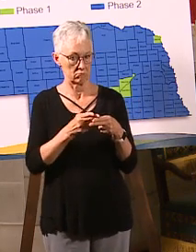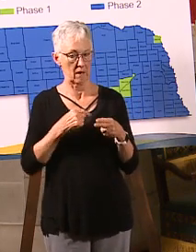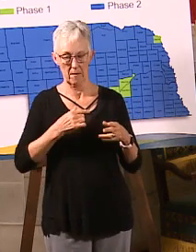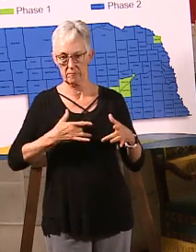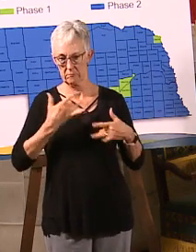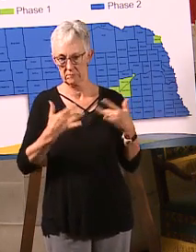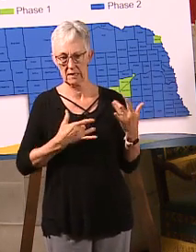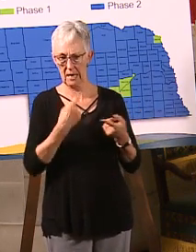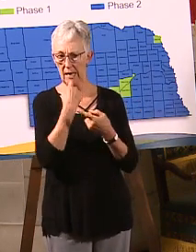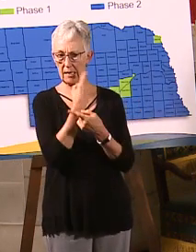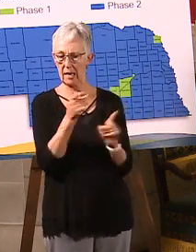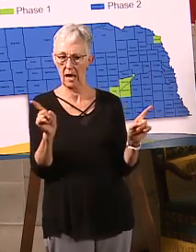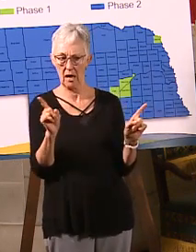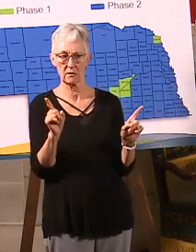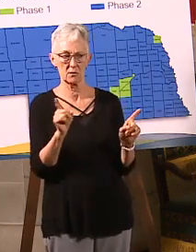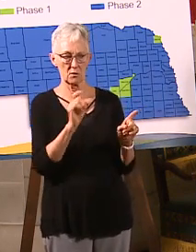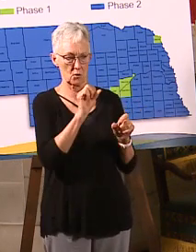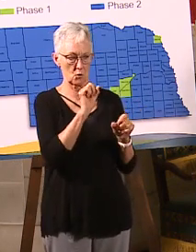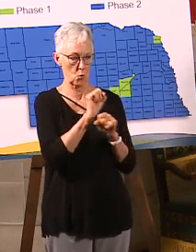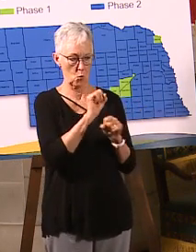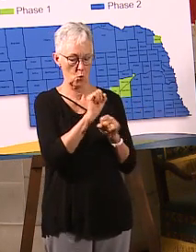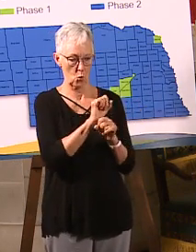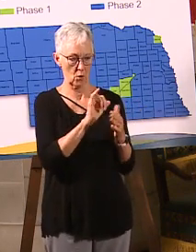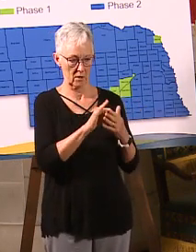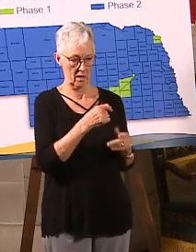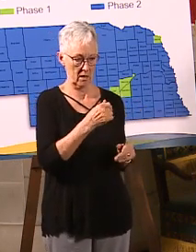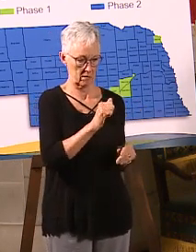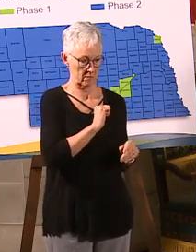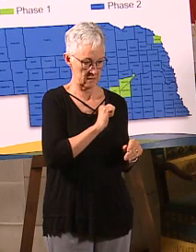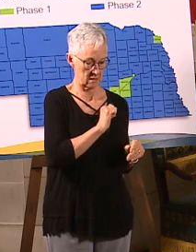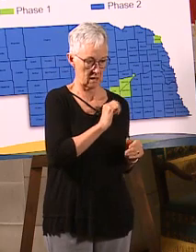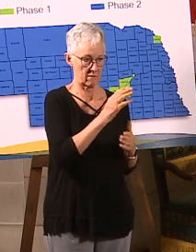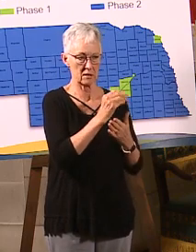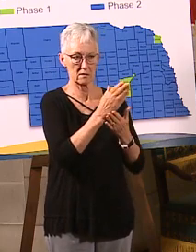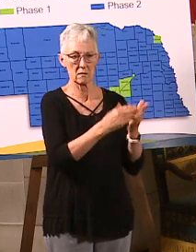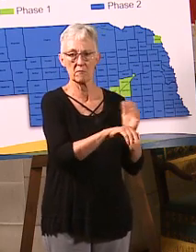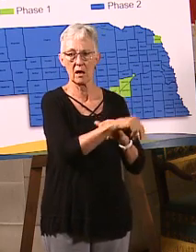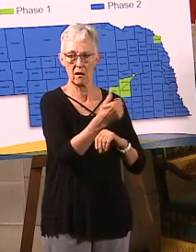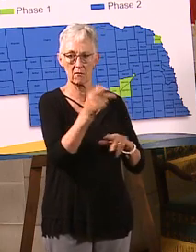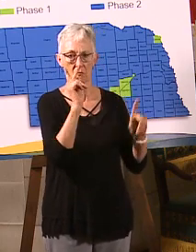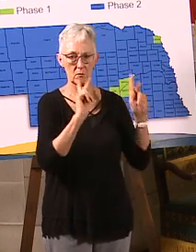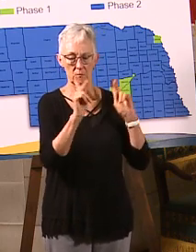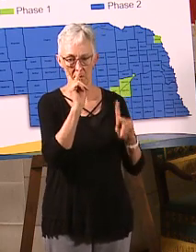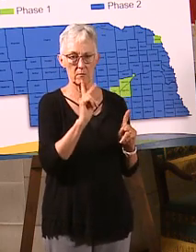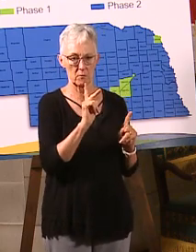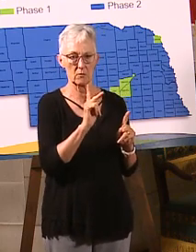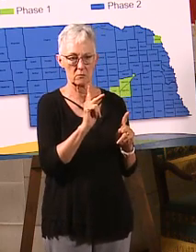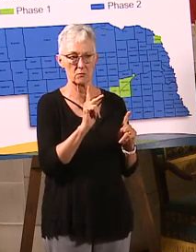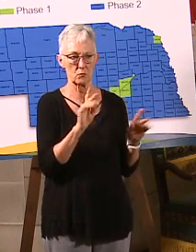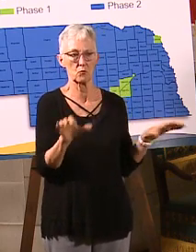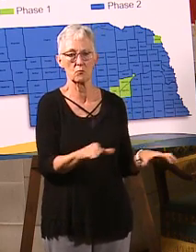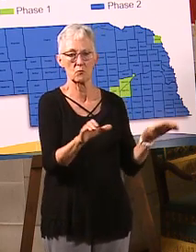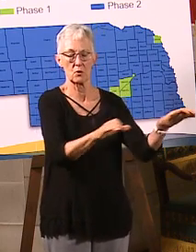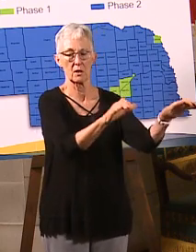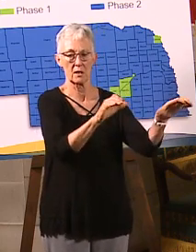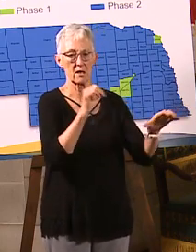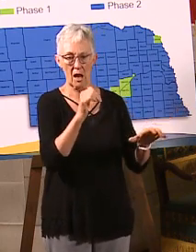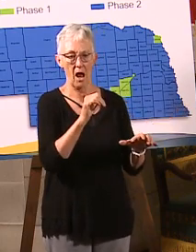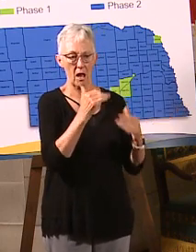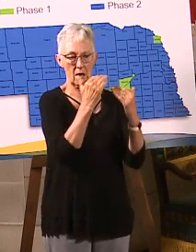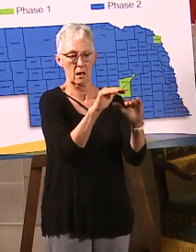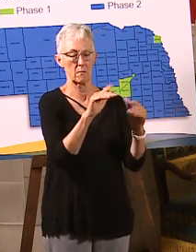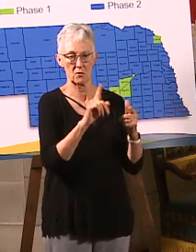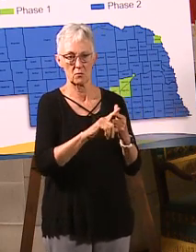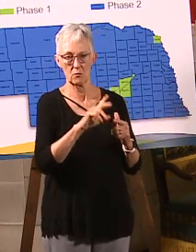work that's being done in support myself and a lot of other individuals, not just at Nebraska Medicine or UNMC, but throughout the state, to be